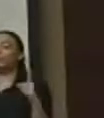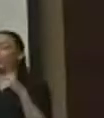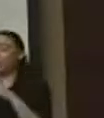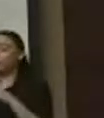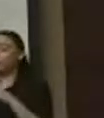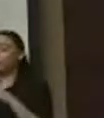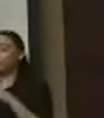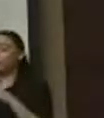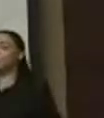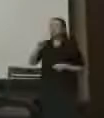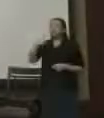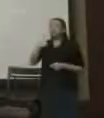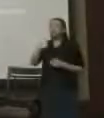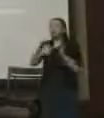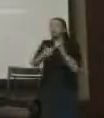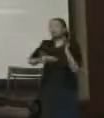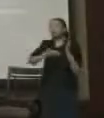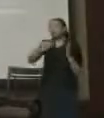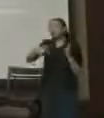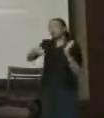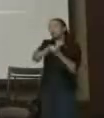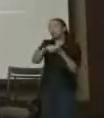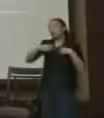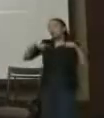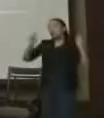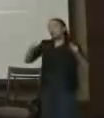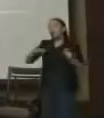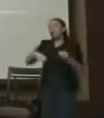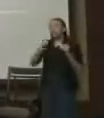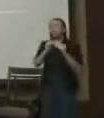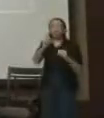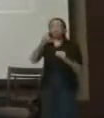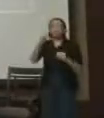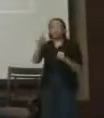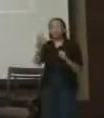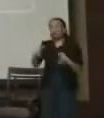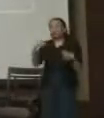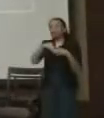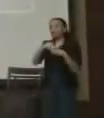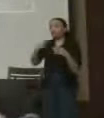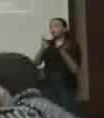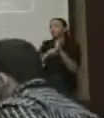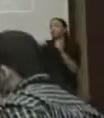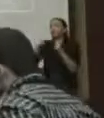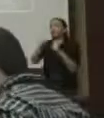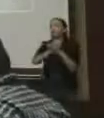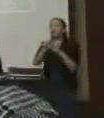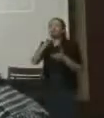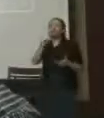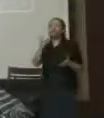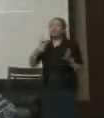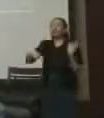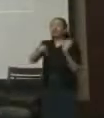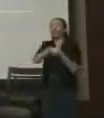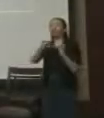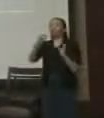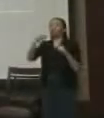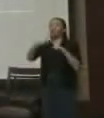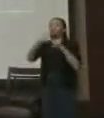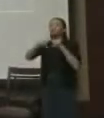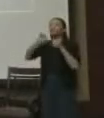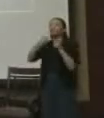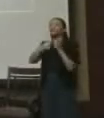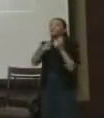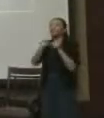by training, Rahul successfully completed the BCL and MPhil in law at the University of Oxford